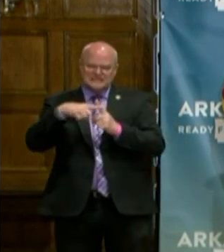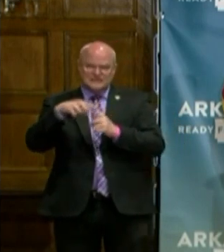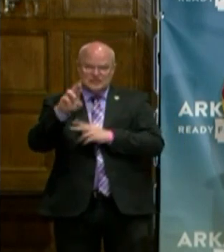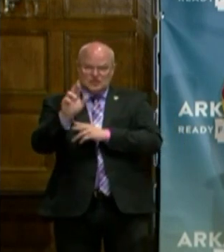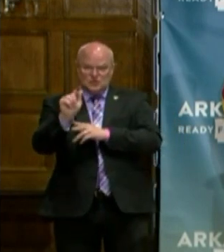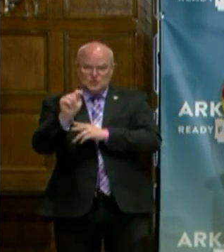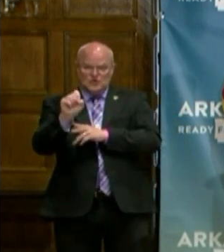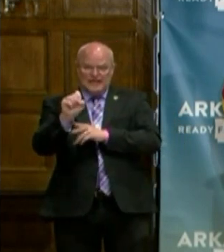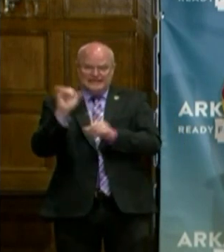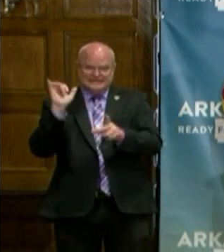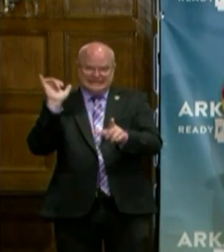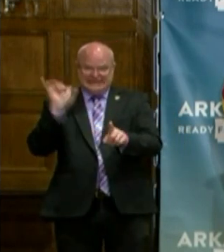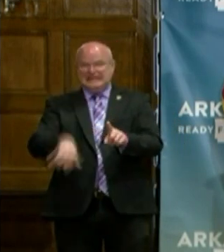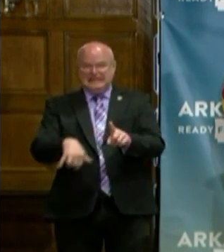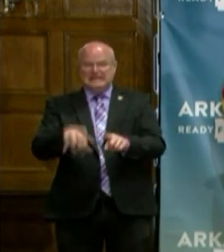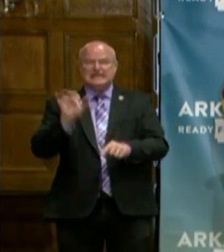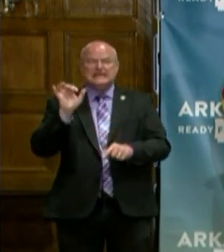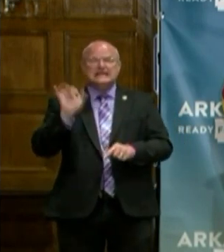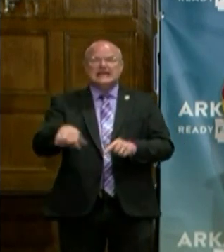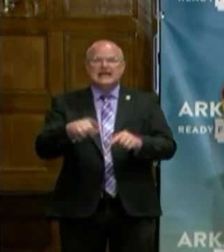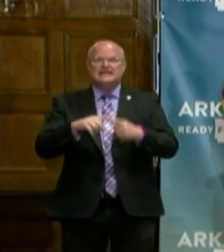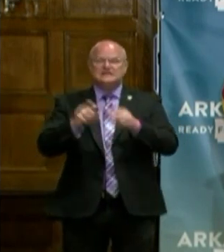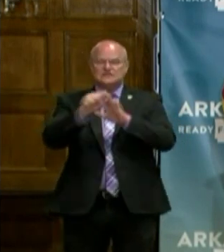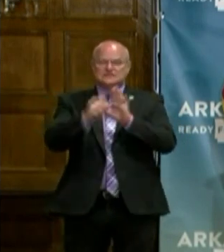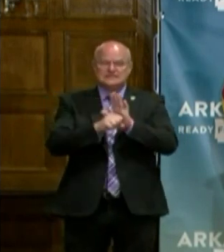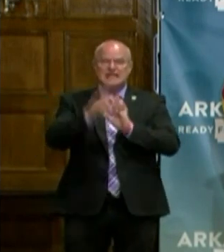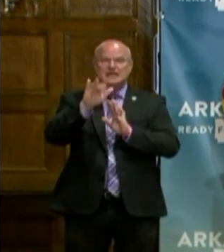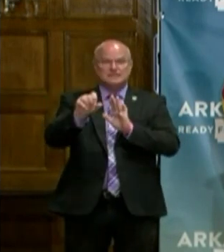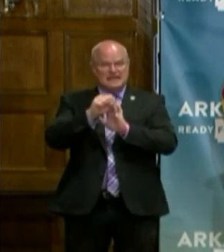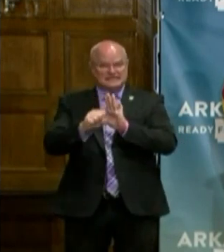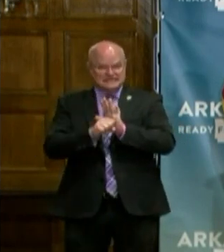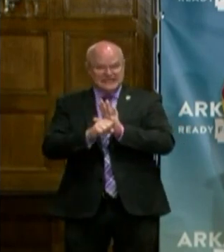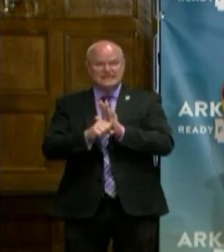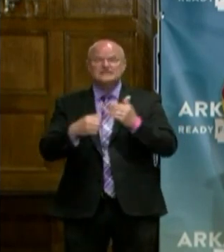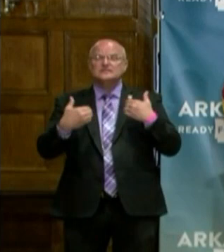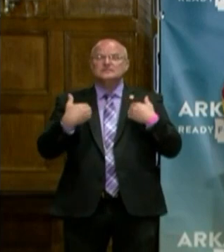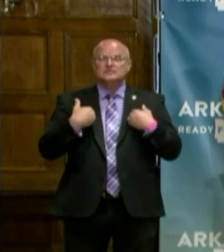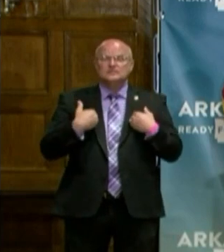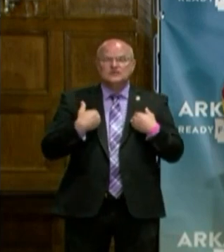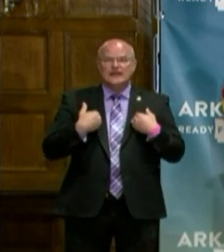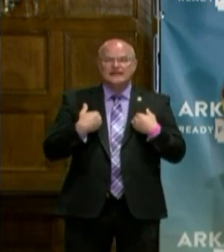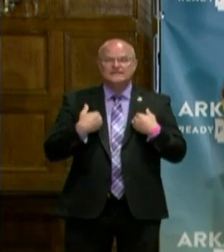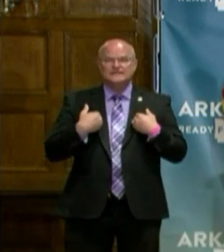rate? And again, this goes state by state. So you've got, I